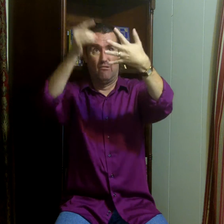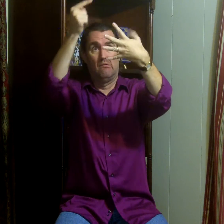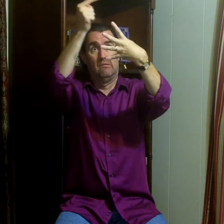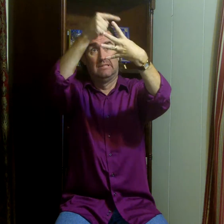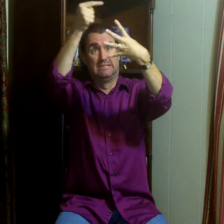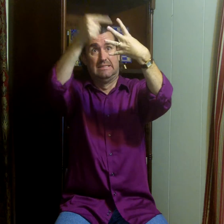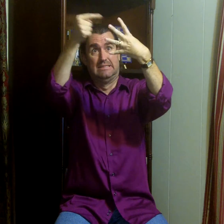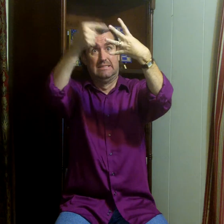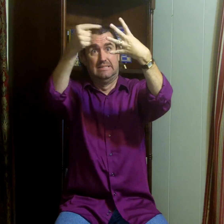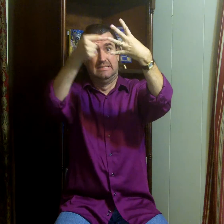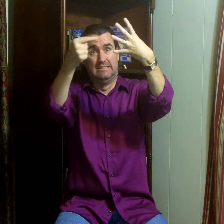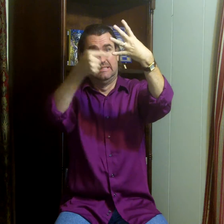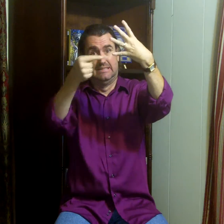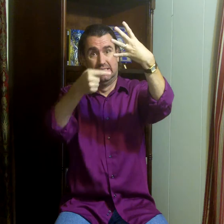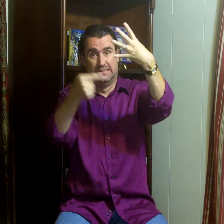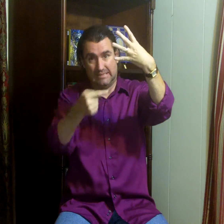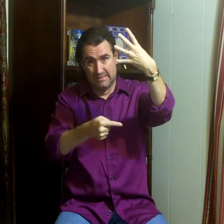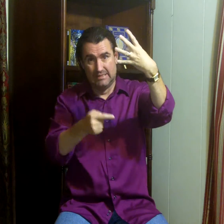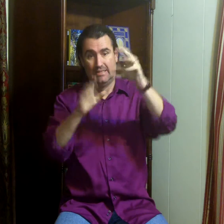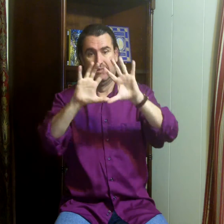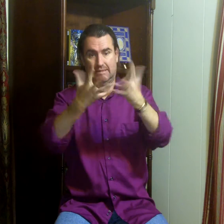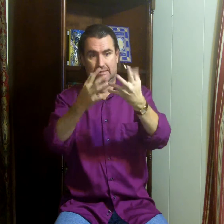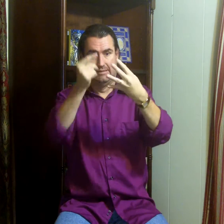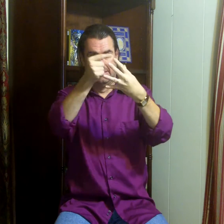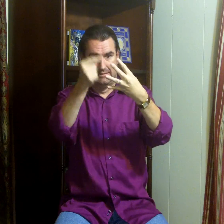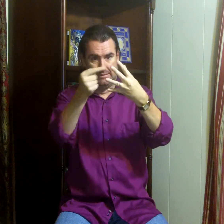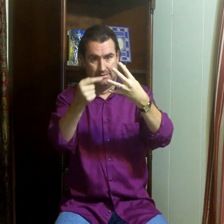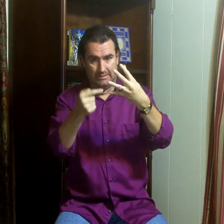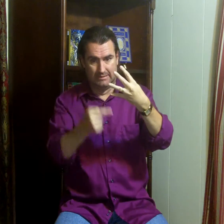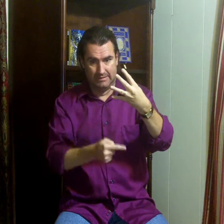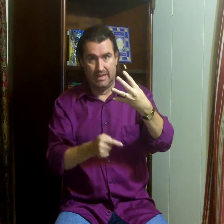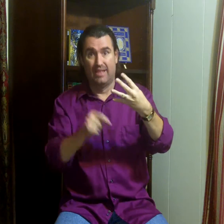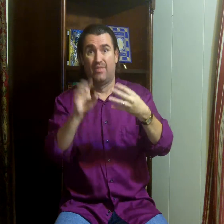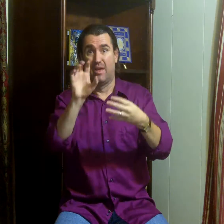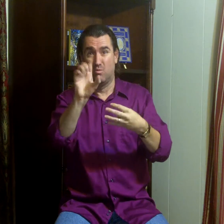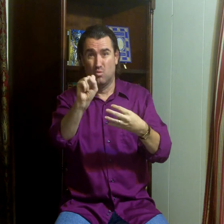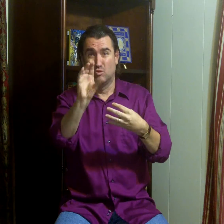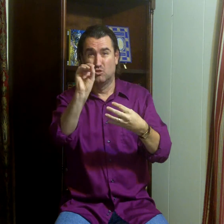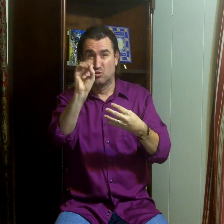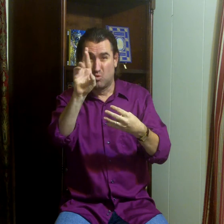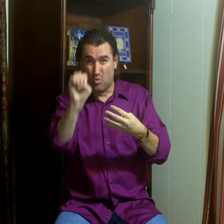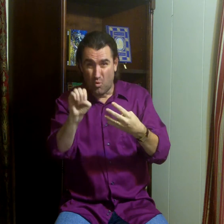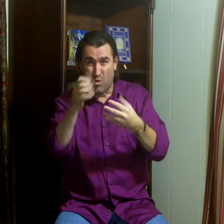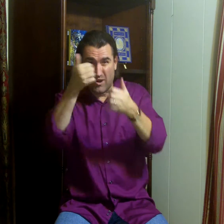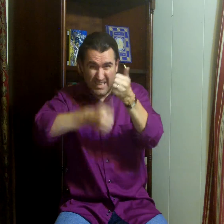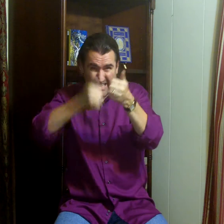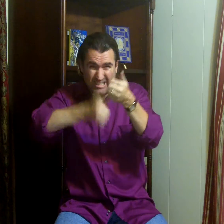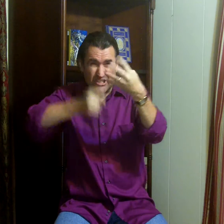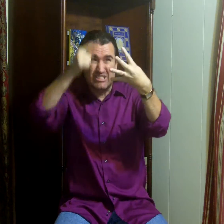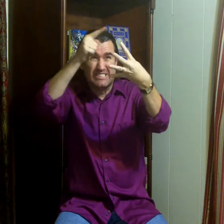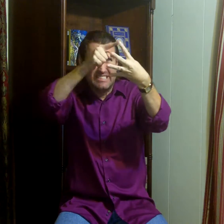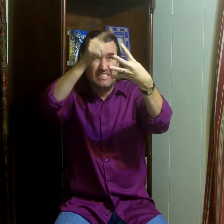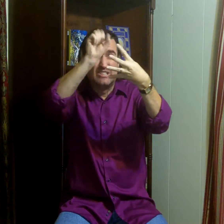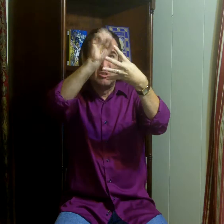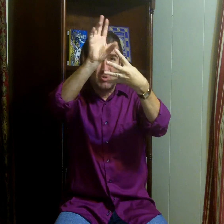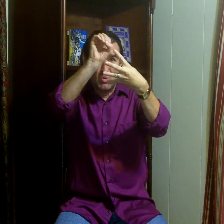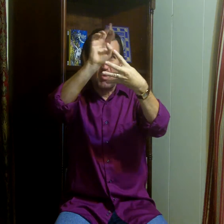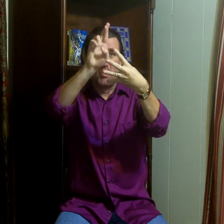And so they will give you a score on each of those criterion that they have set aside to